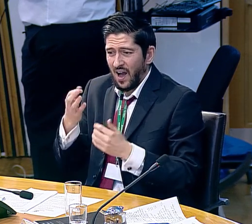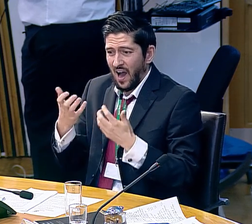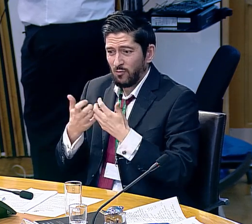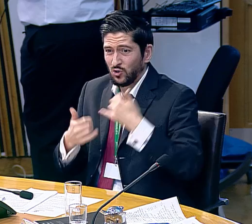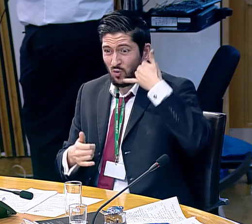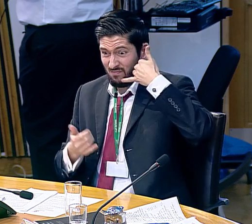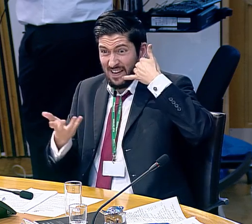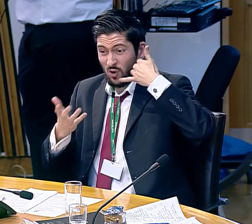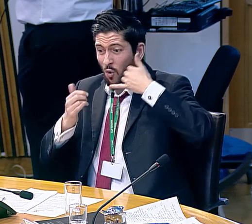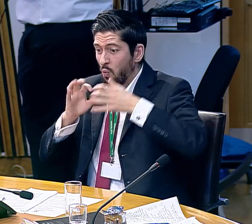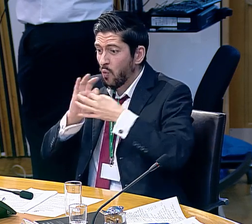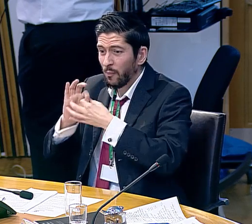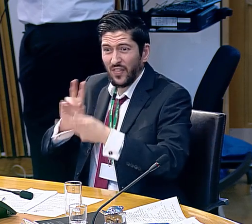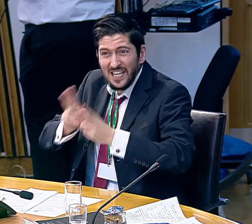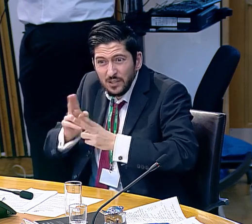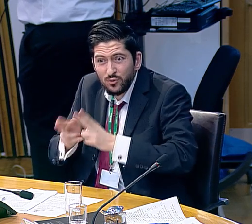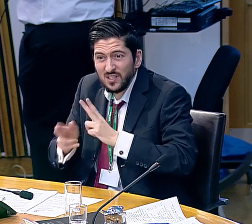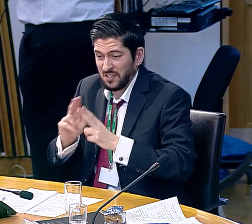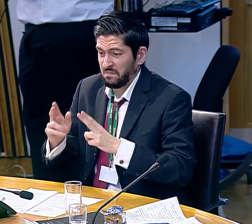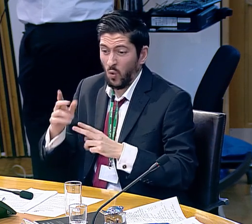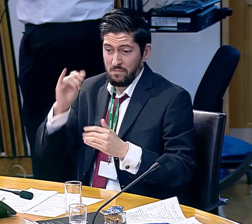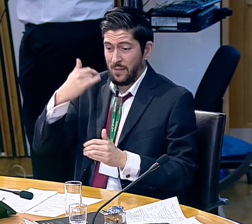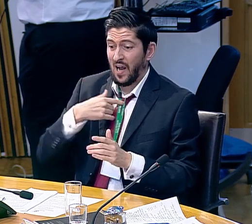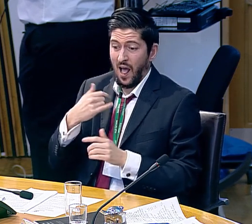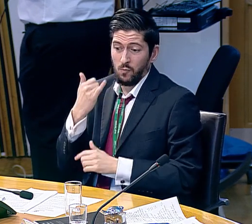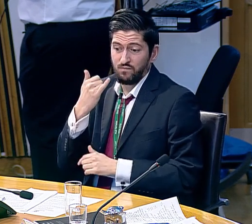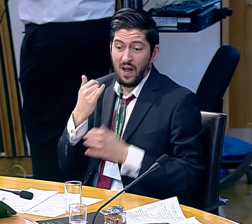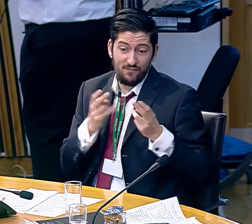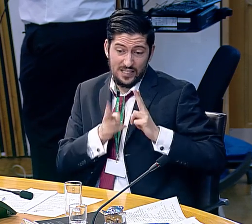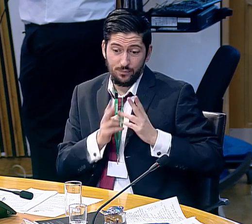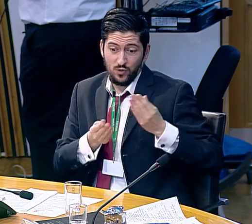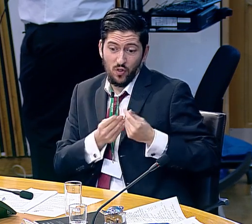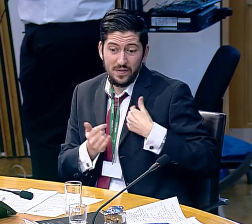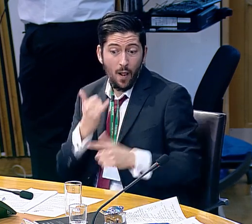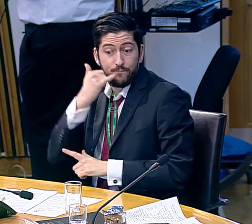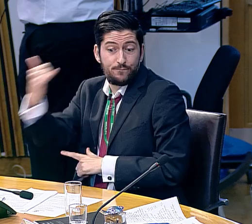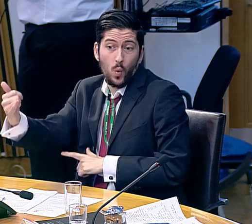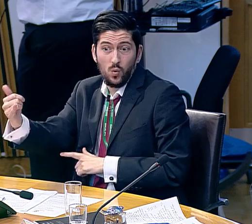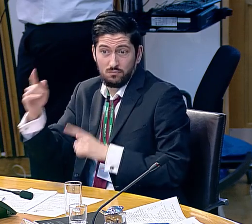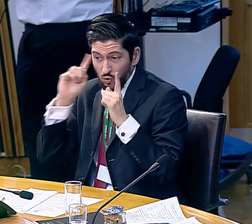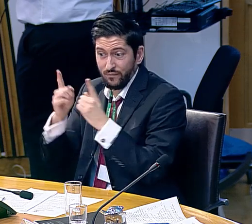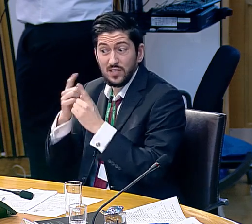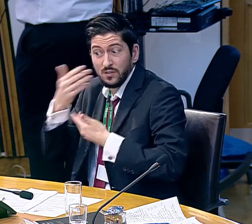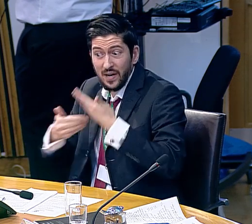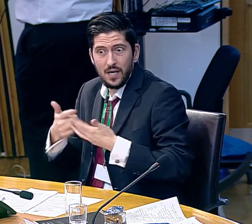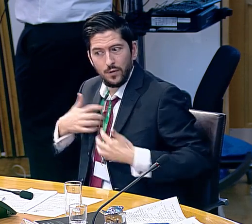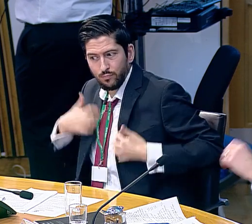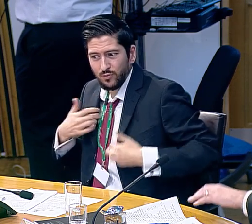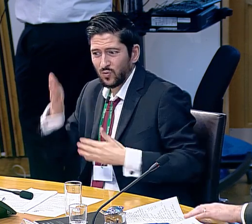with universities is very difficult for a deaf BSL using potential student. You know, you can't simply make a phone